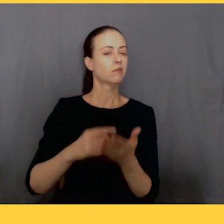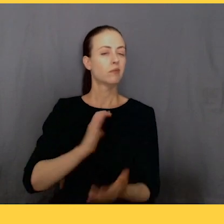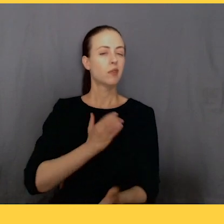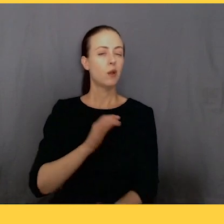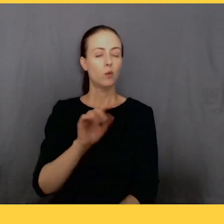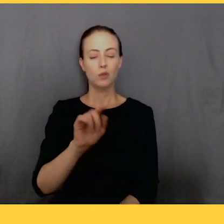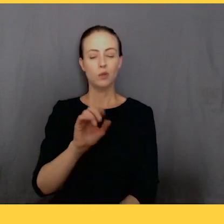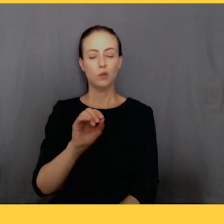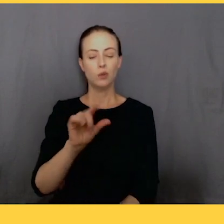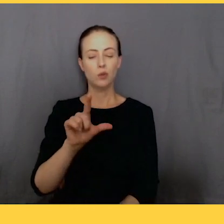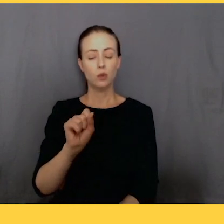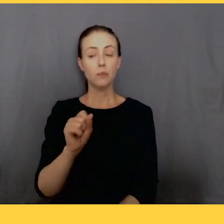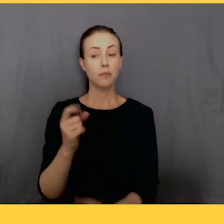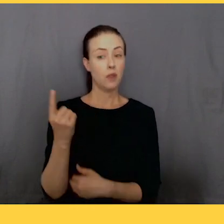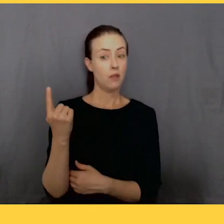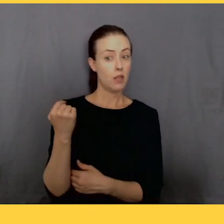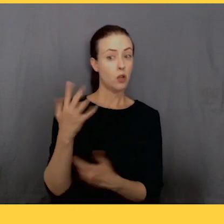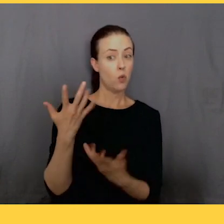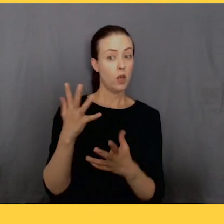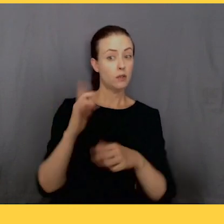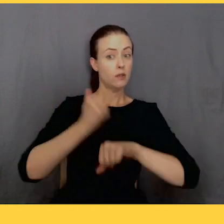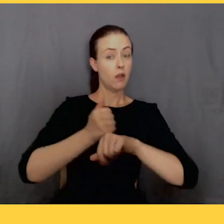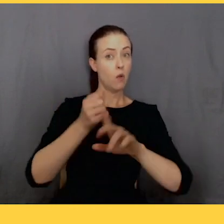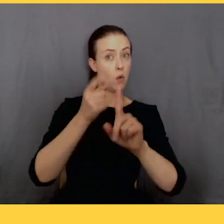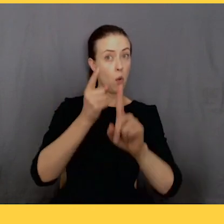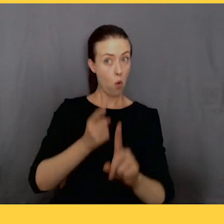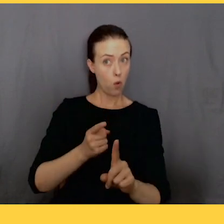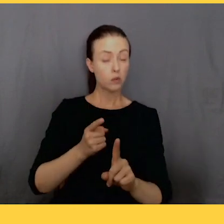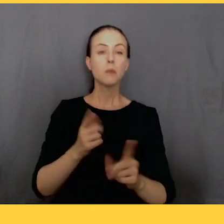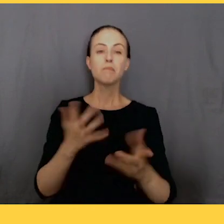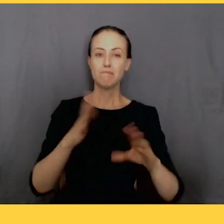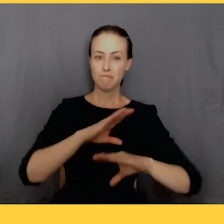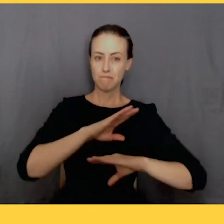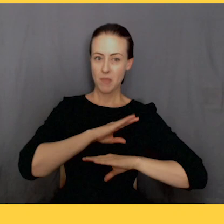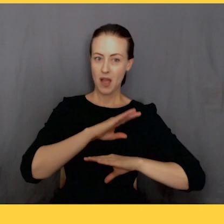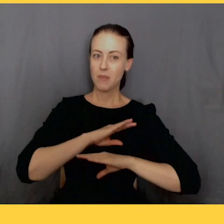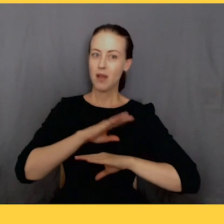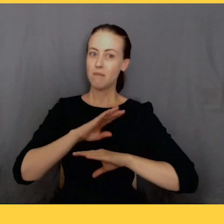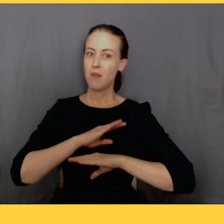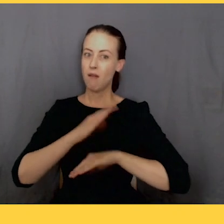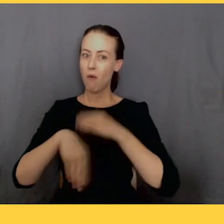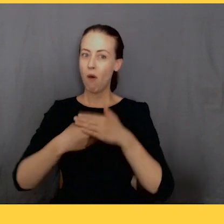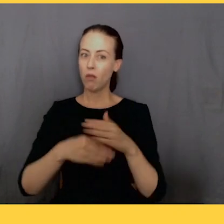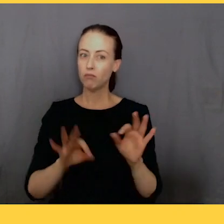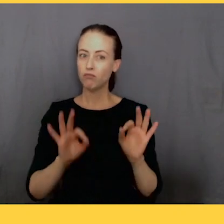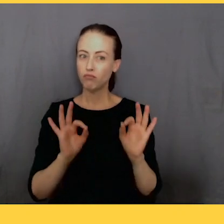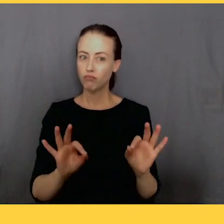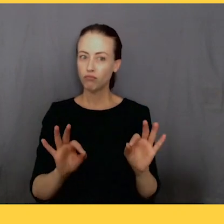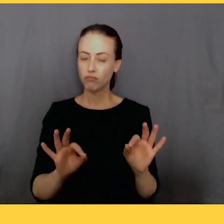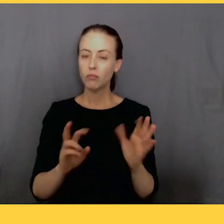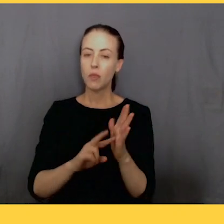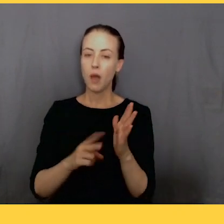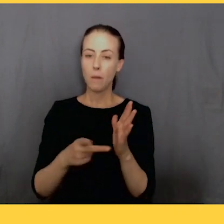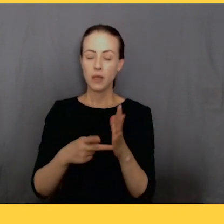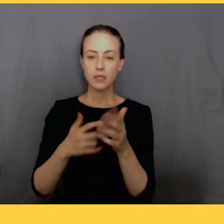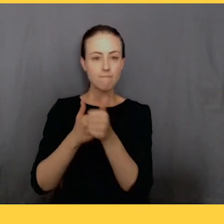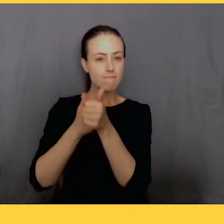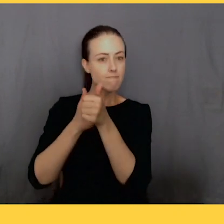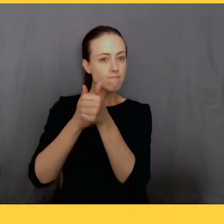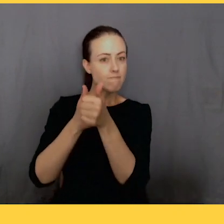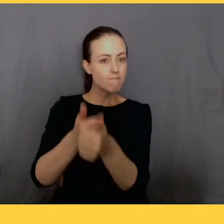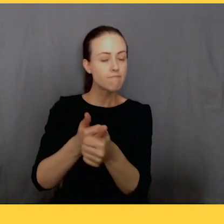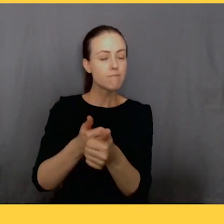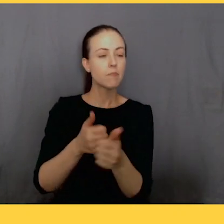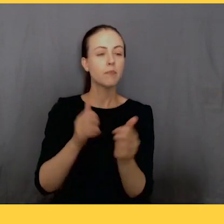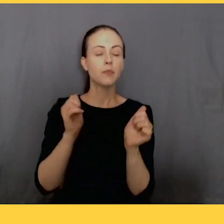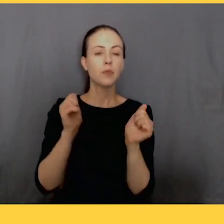we met or exceeded nearly all the goals in our wildfire mitigation plan. This year, we are on the right track when it comes to